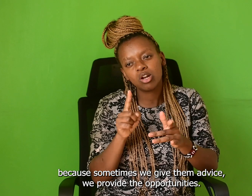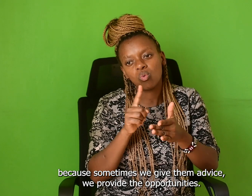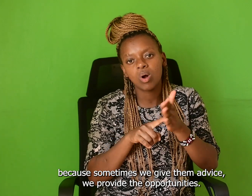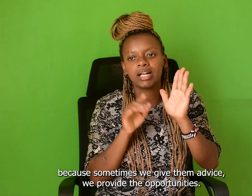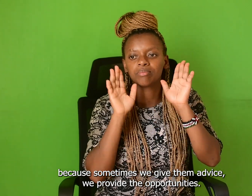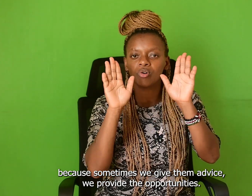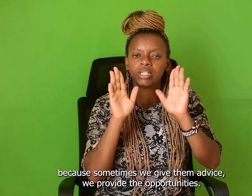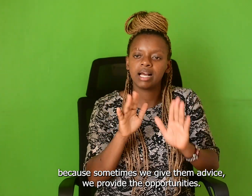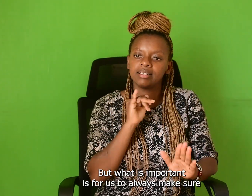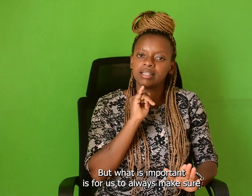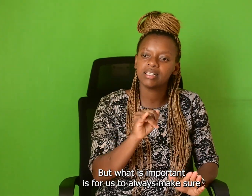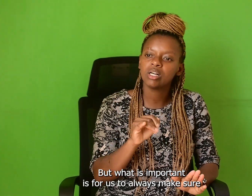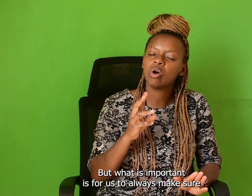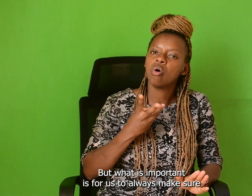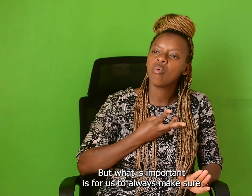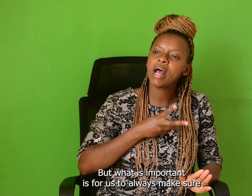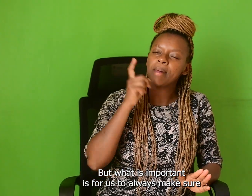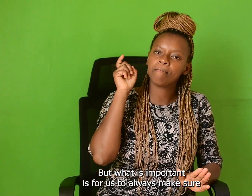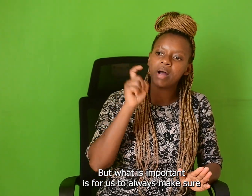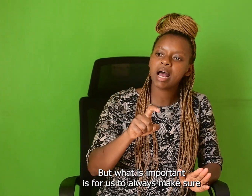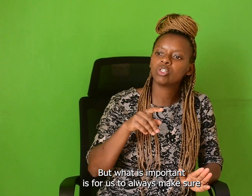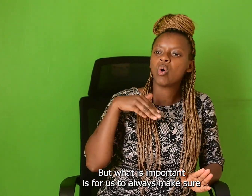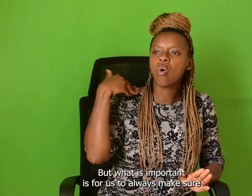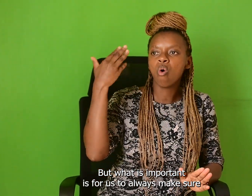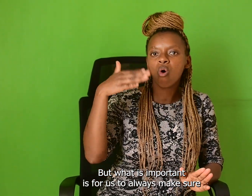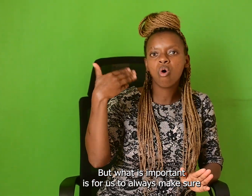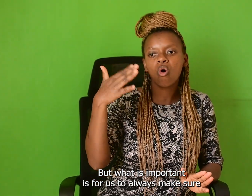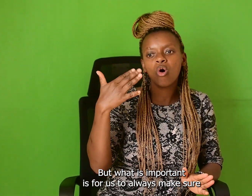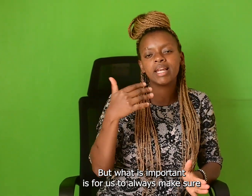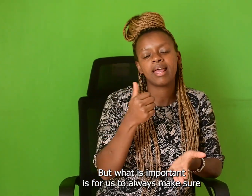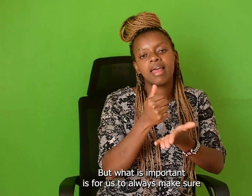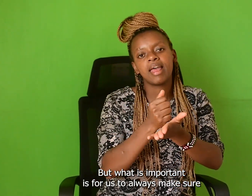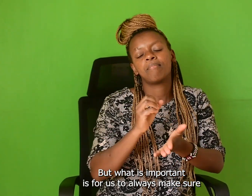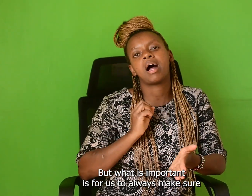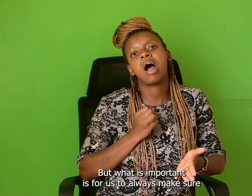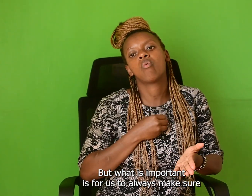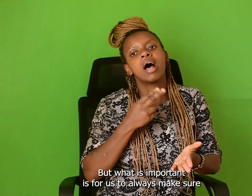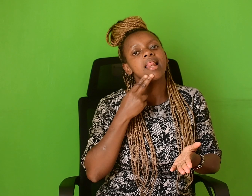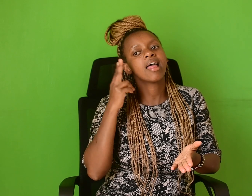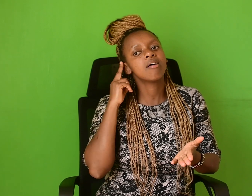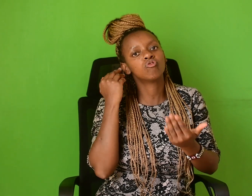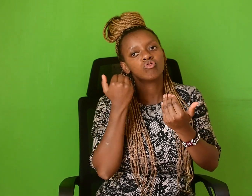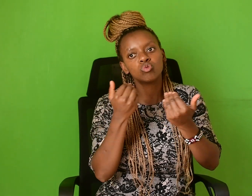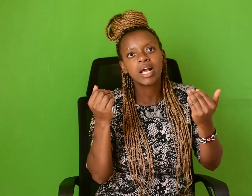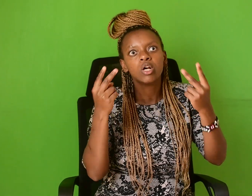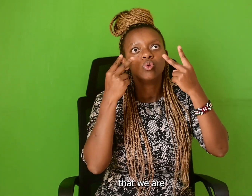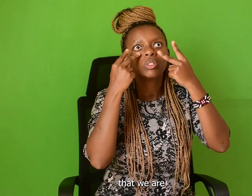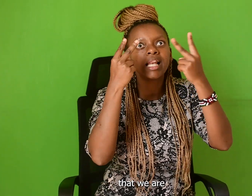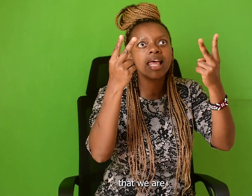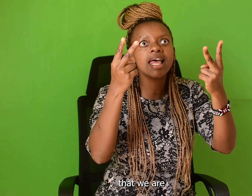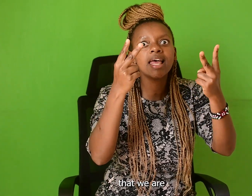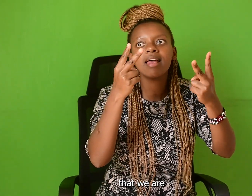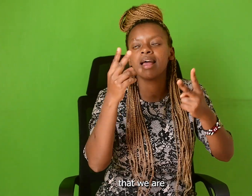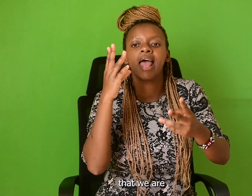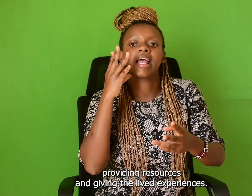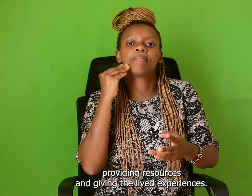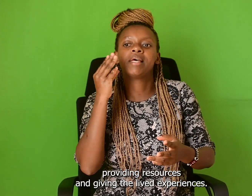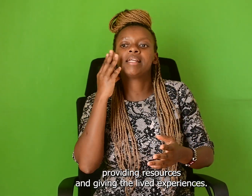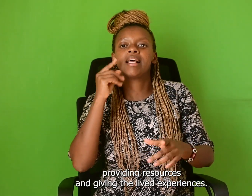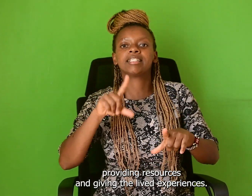the opportunities, but what is important is for us to always make sure that we are providing